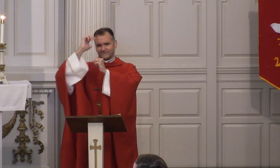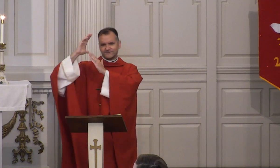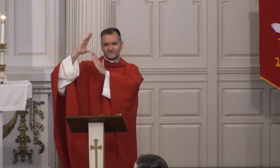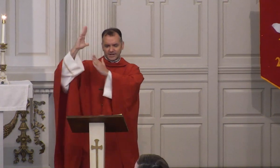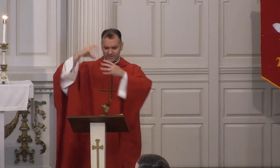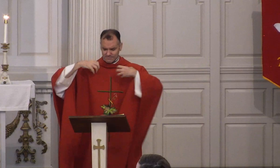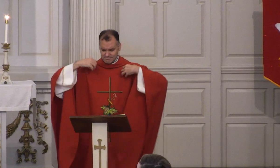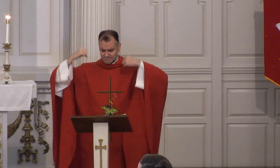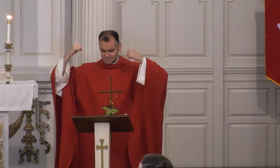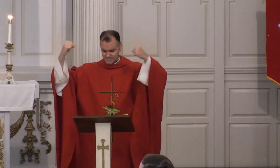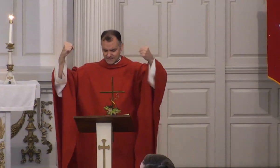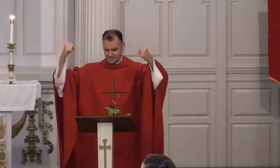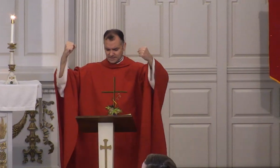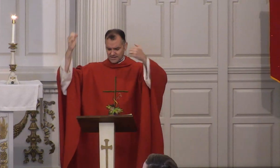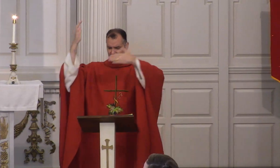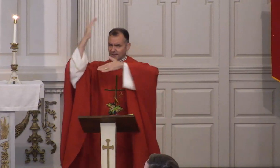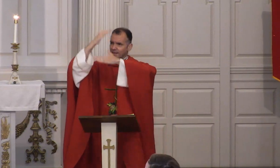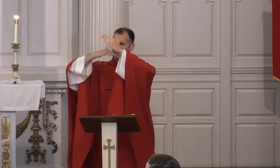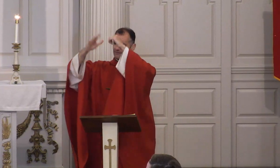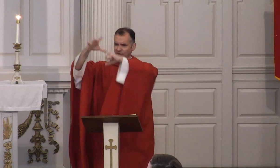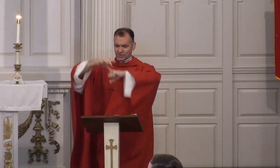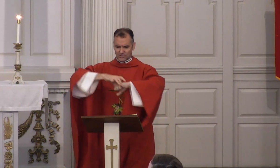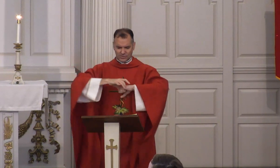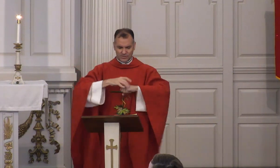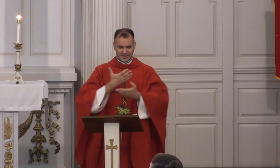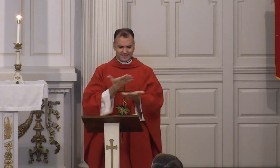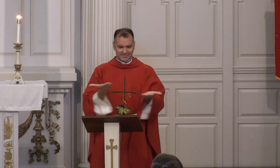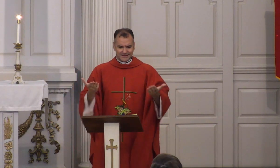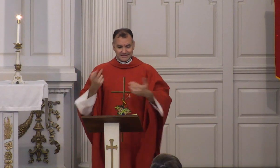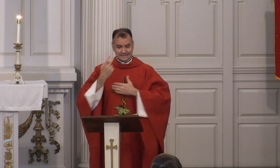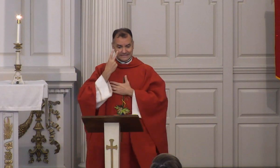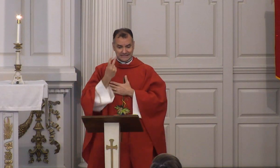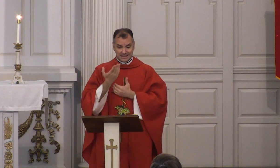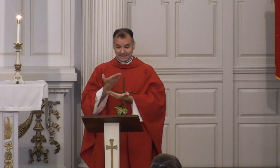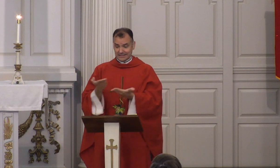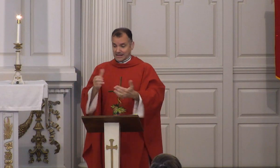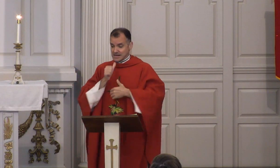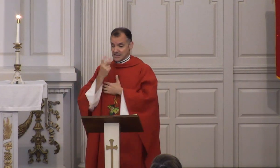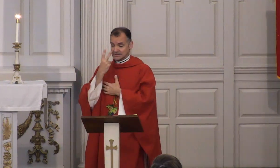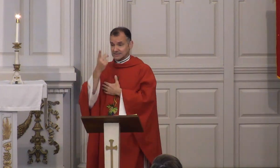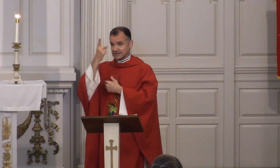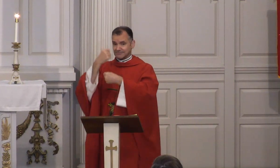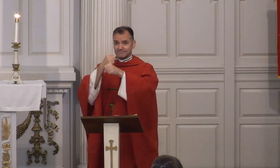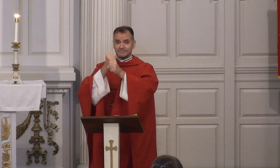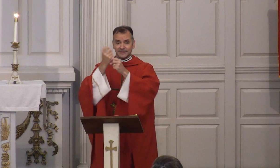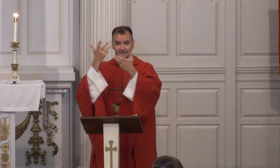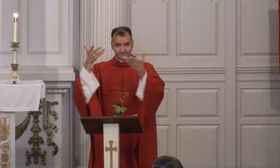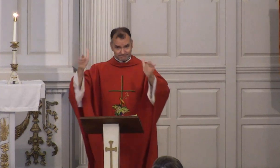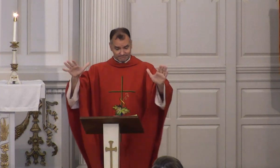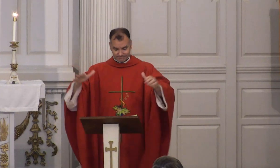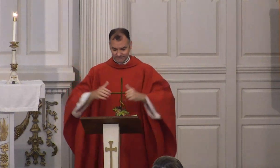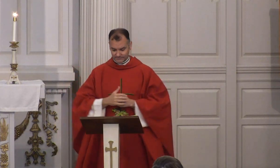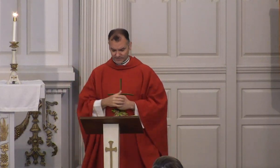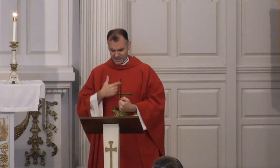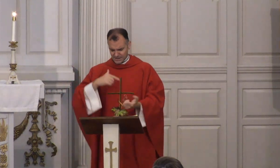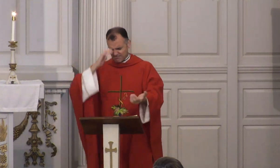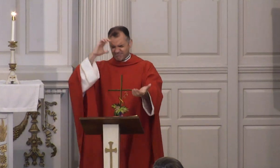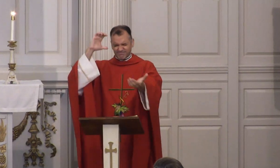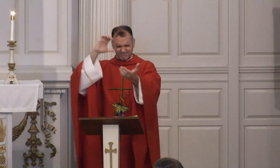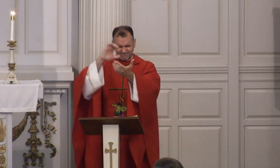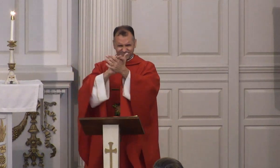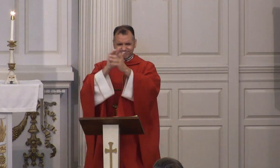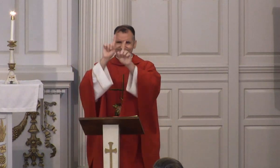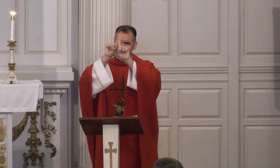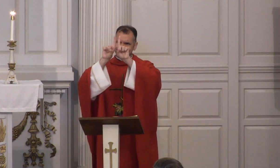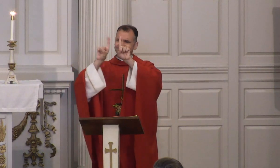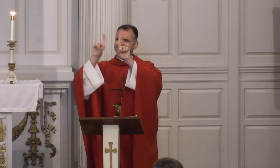I believe in one God, the Father Almighty, maker of heaven and earth, of all things